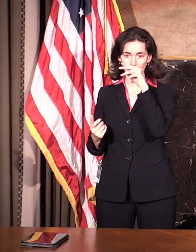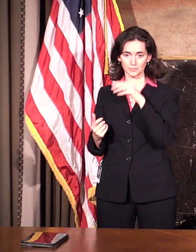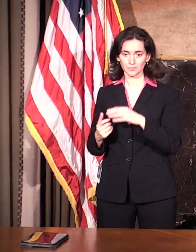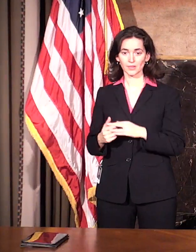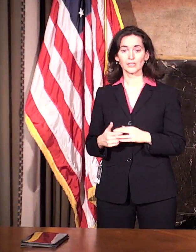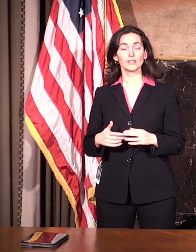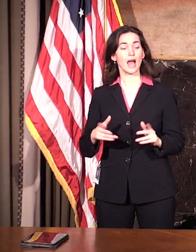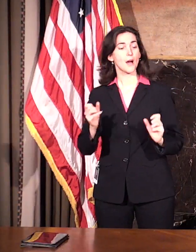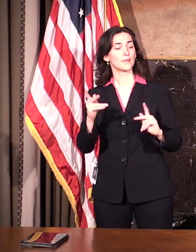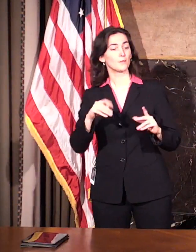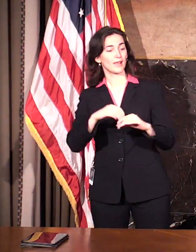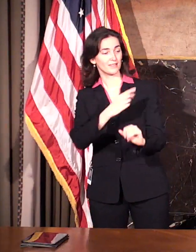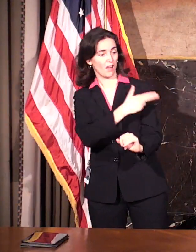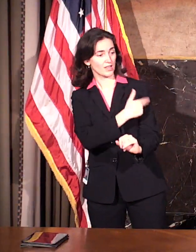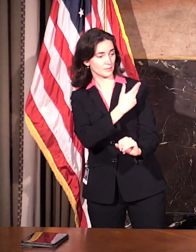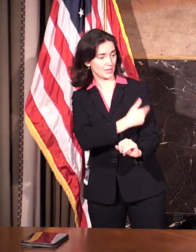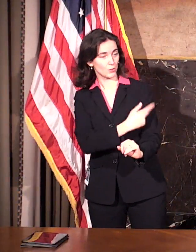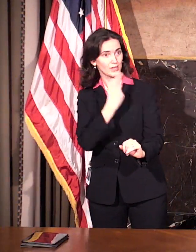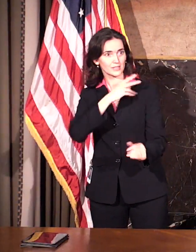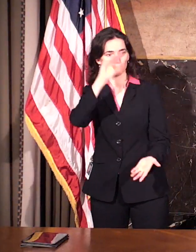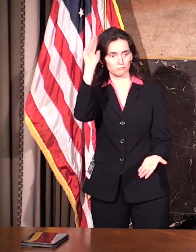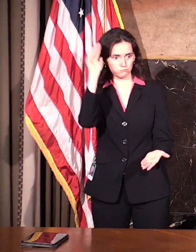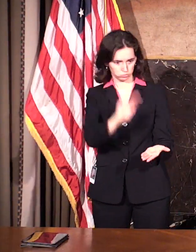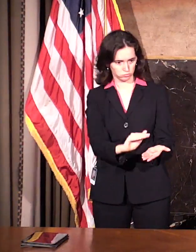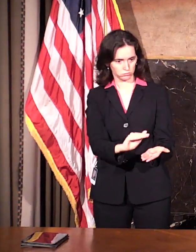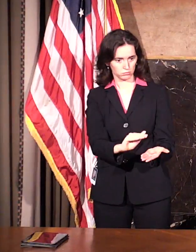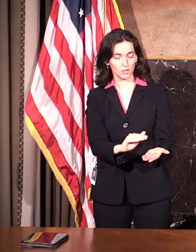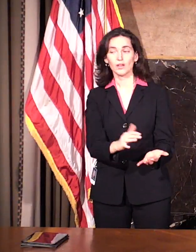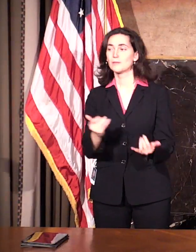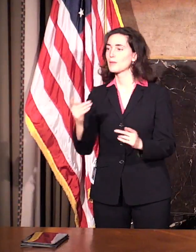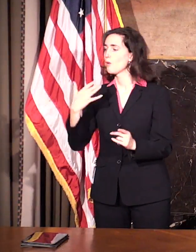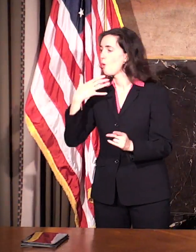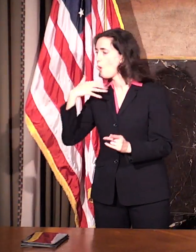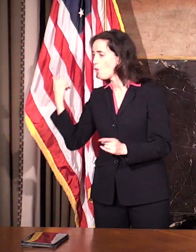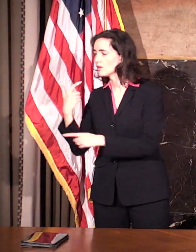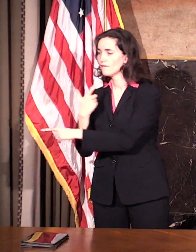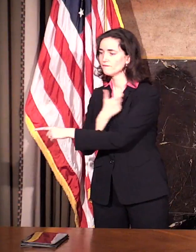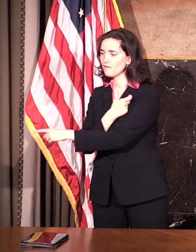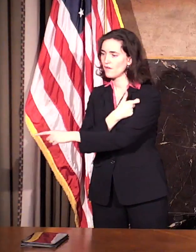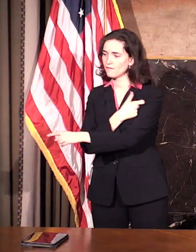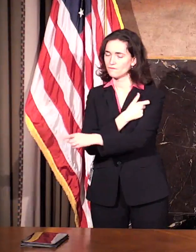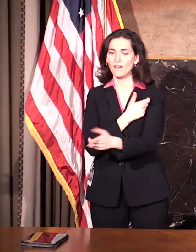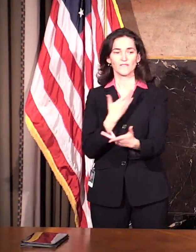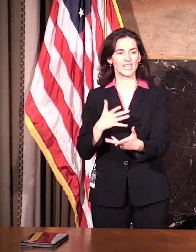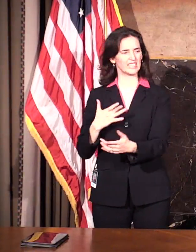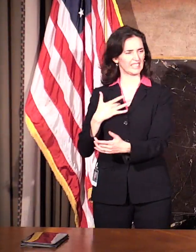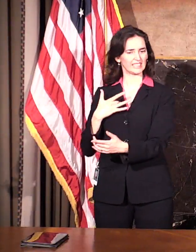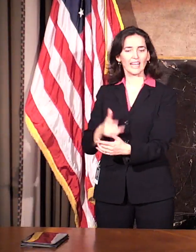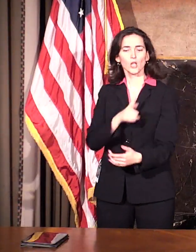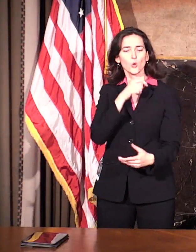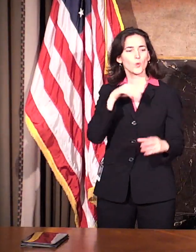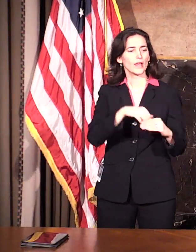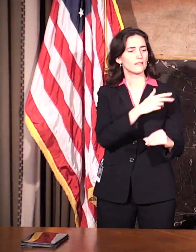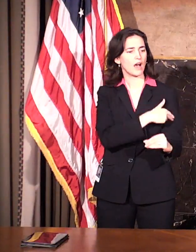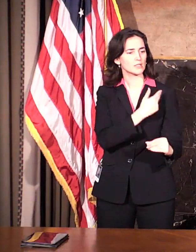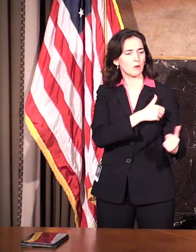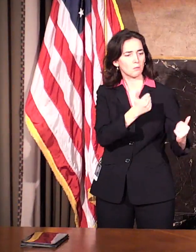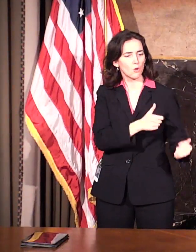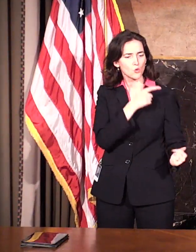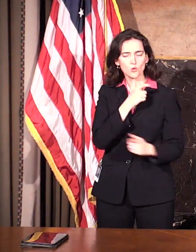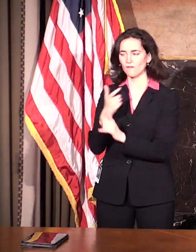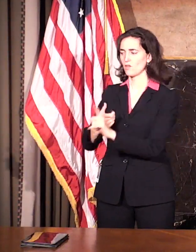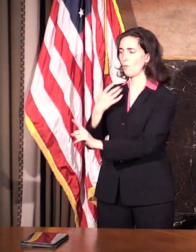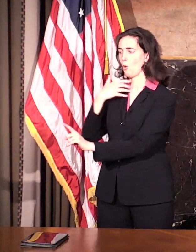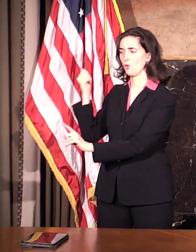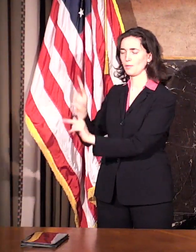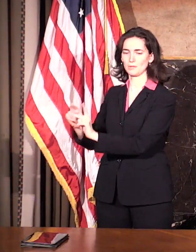drop in hospitalizations. And we've now been vaccinating elderly people who are more likely to end up in the hospital for a few months now. So I'm wondering if we're starting